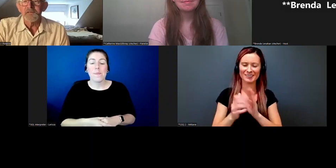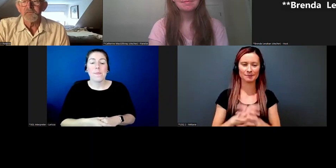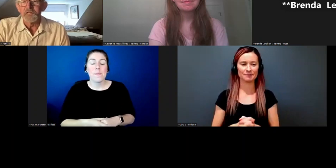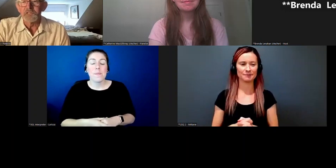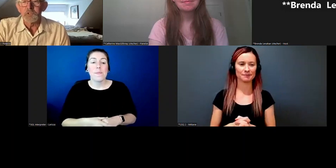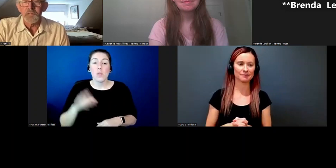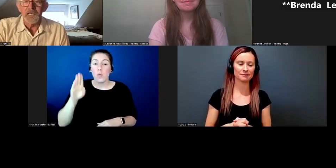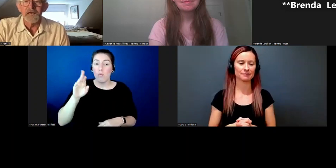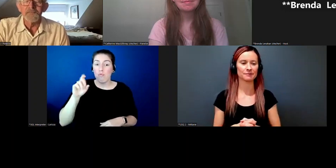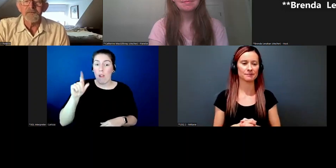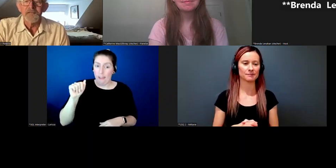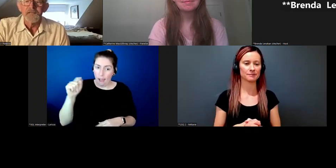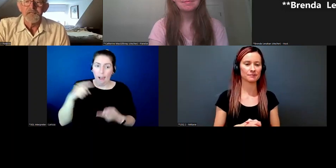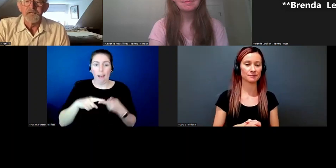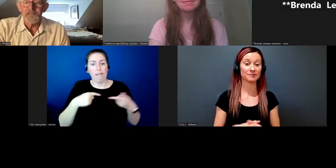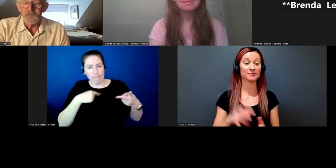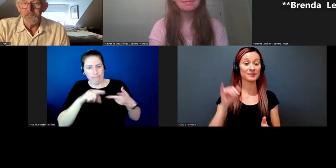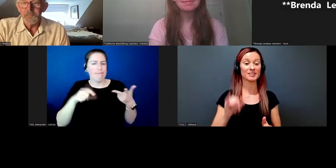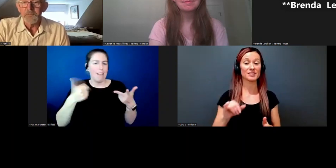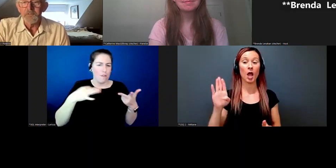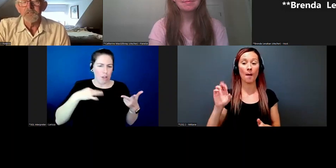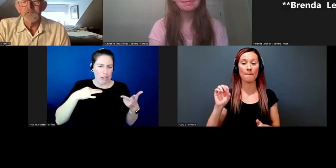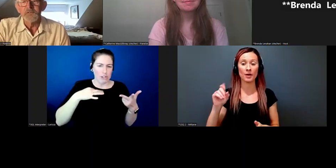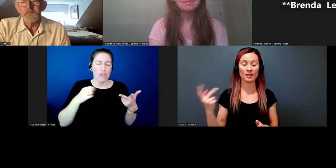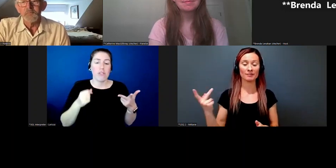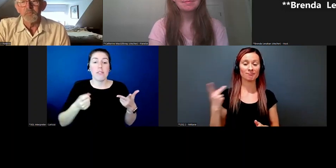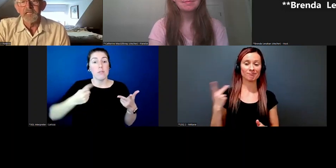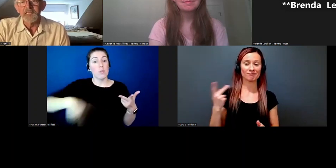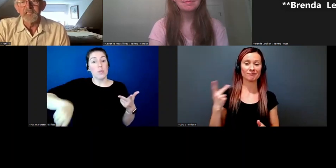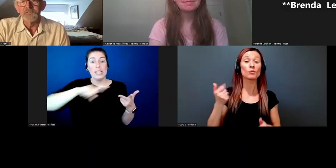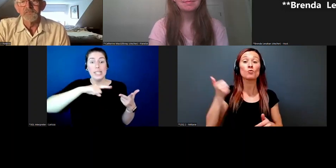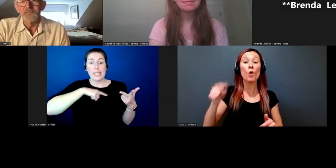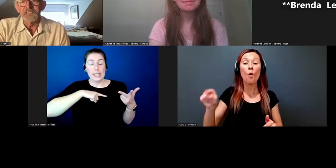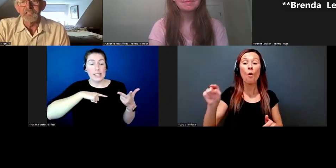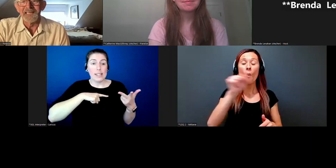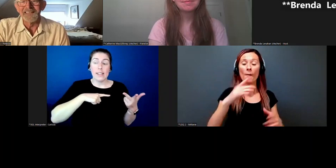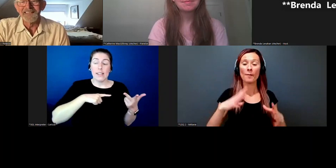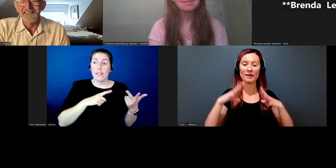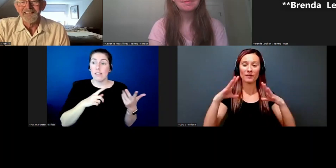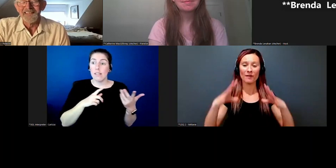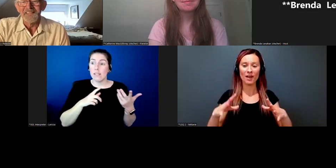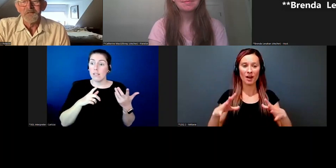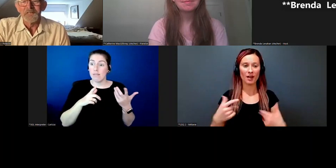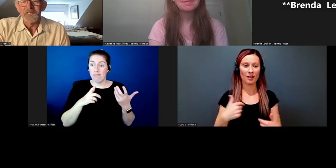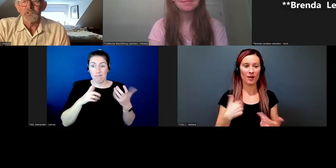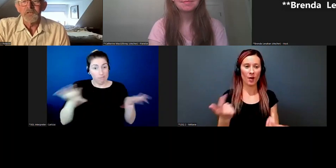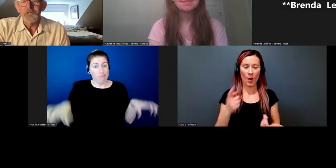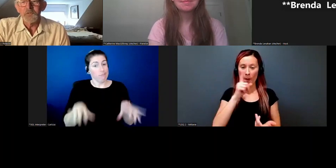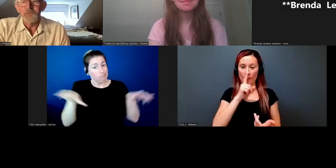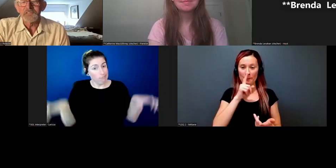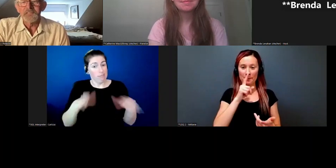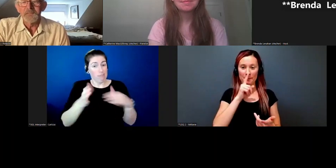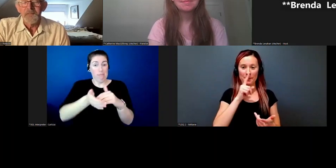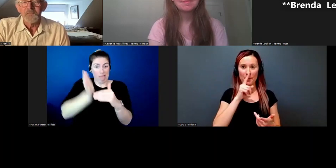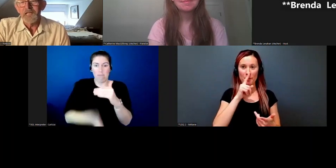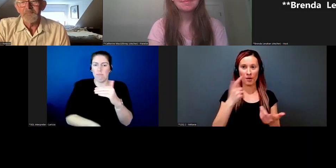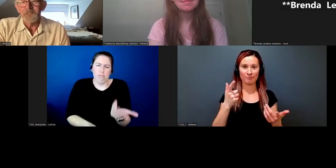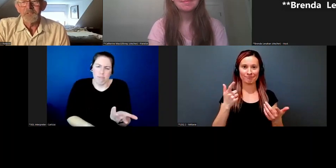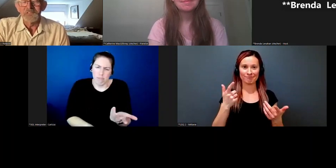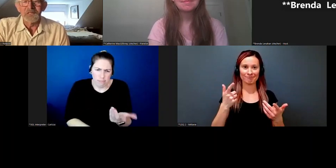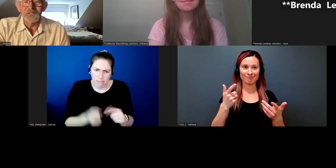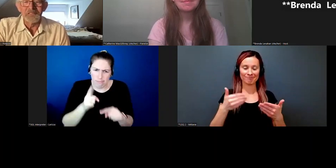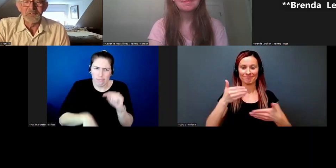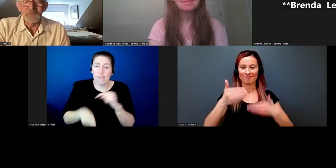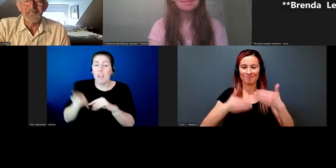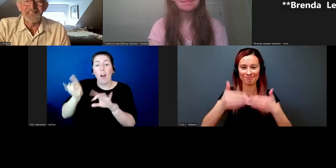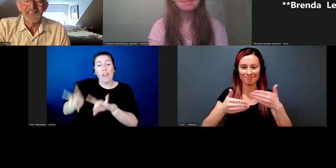the other volunteers we have, are not going to be able to bring this to the finish line. You know, in Australia, we'll happy to